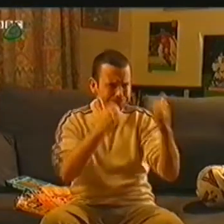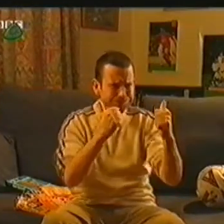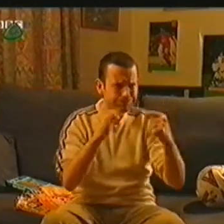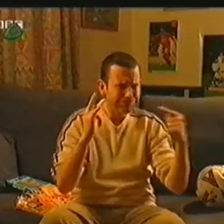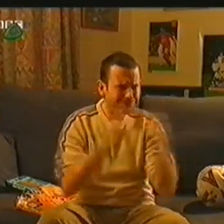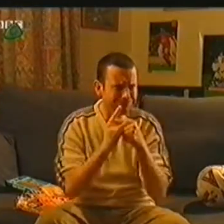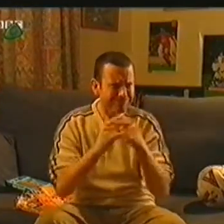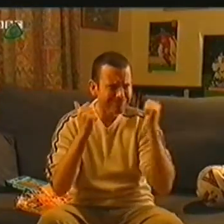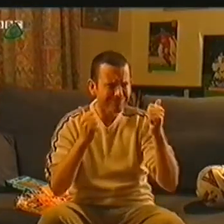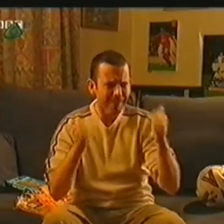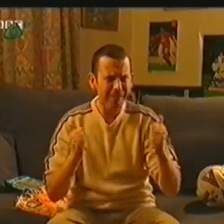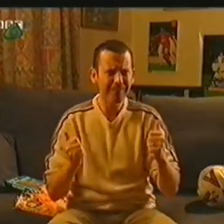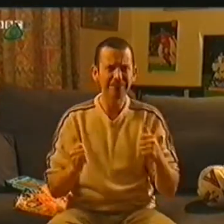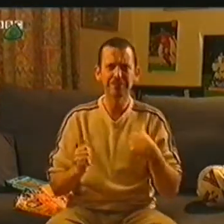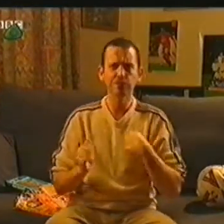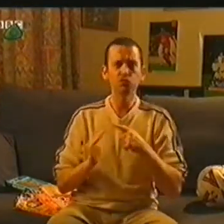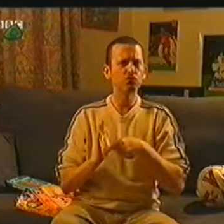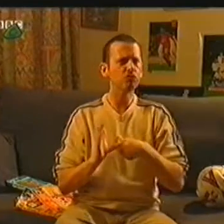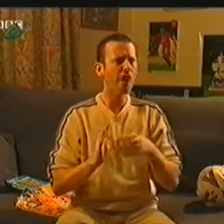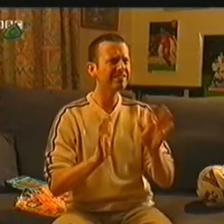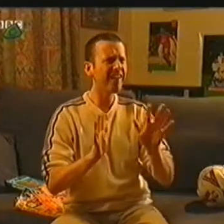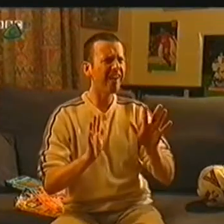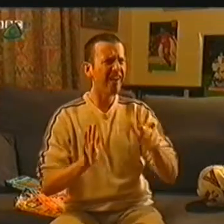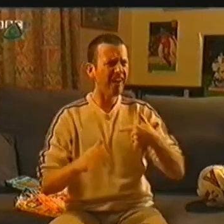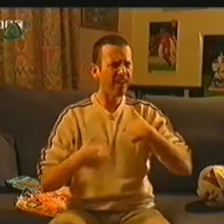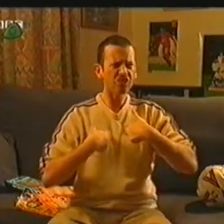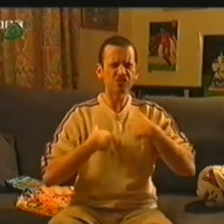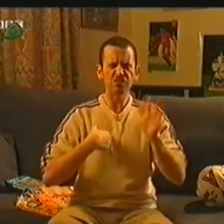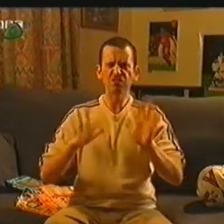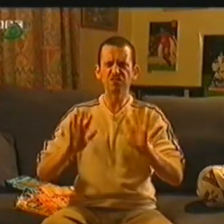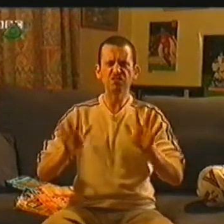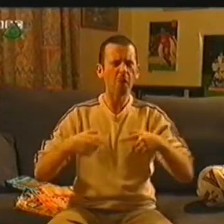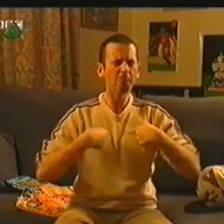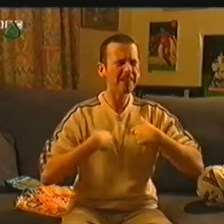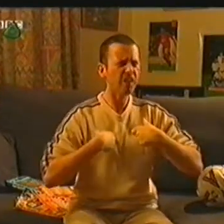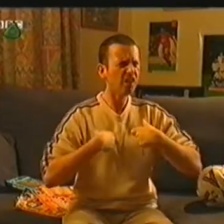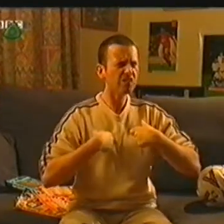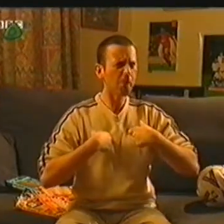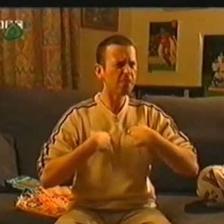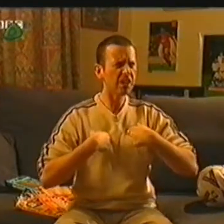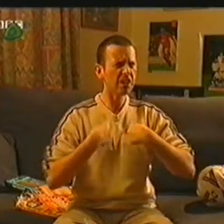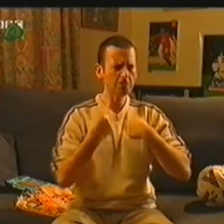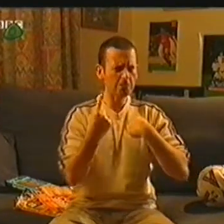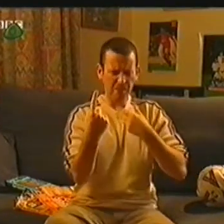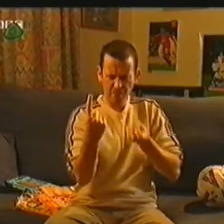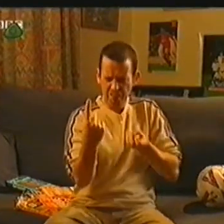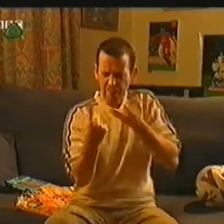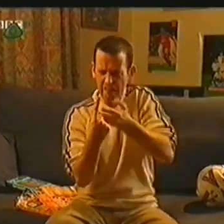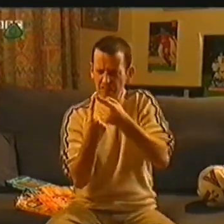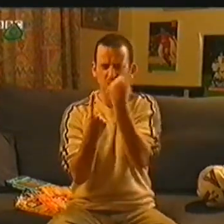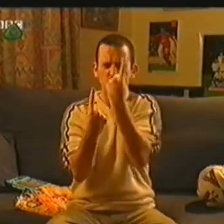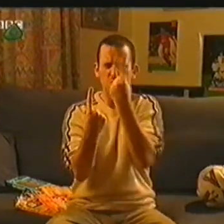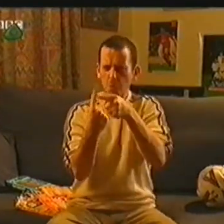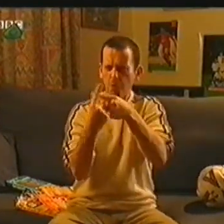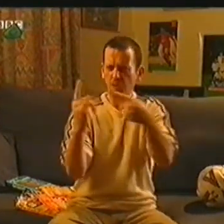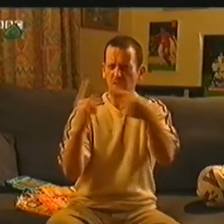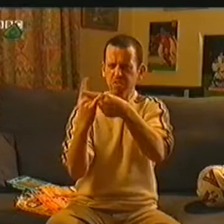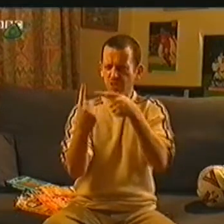"That was a good goal," said Rob. "It wasn't mine," said Josh. "I passed it to—" Yeah, come on, let's play," said Rob.